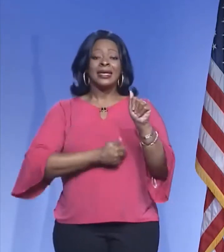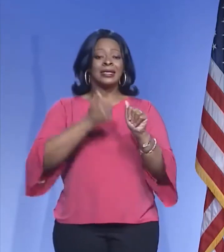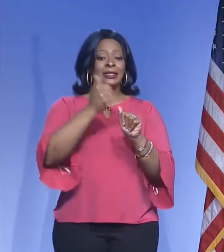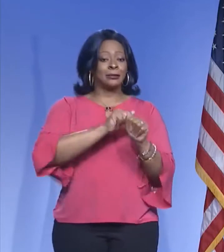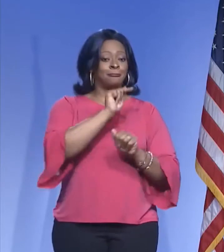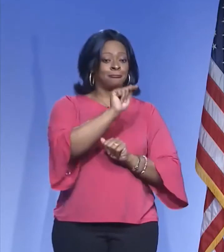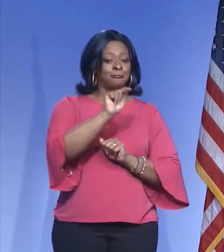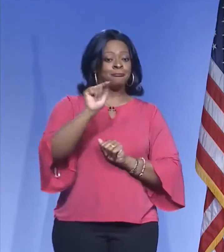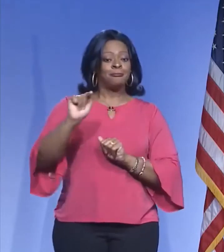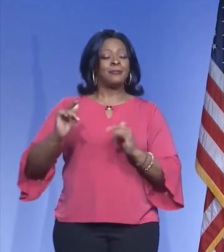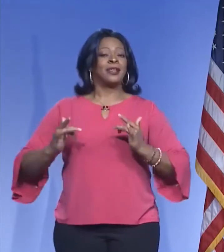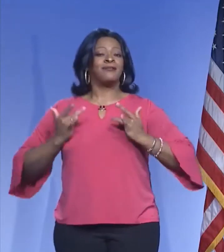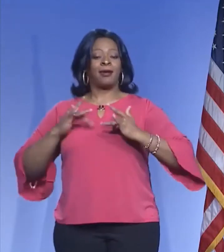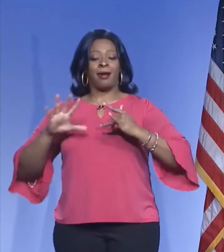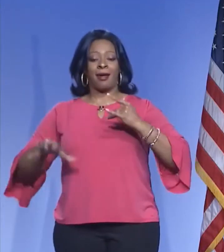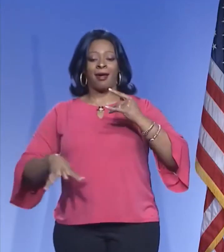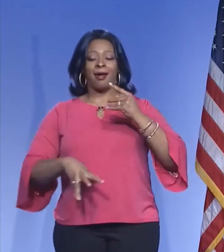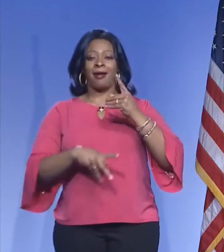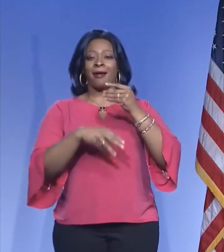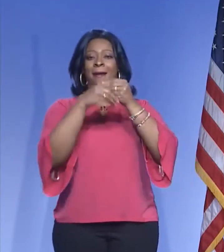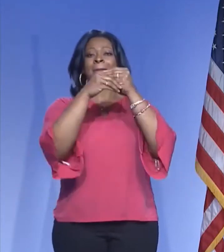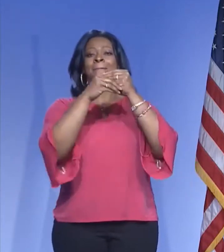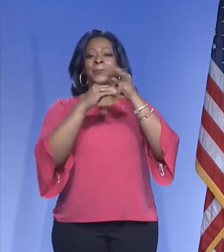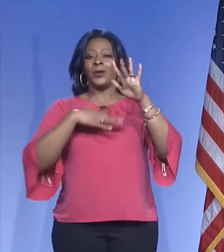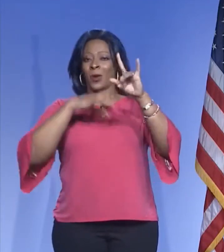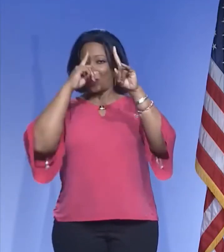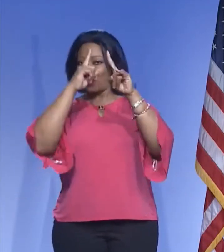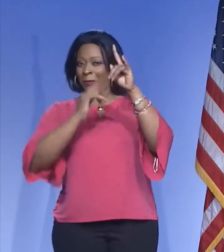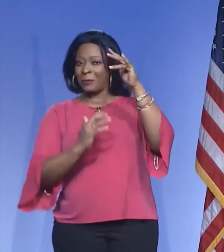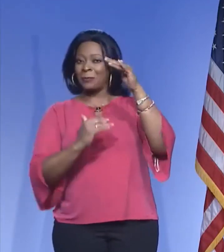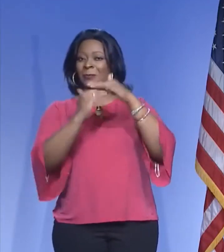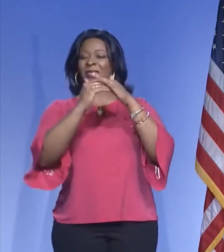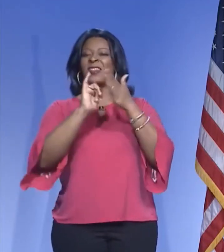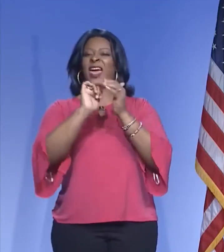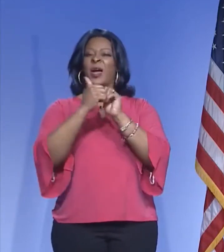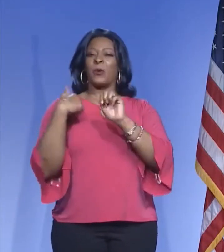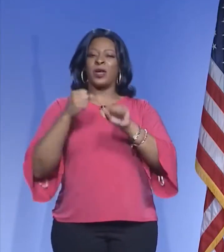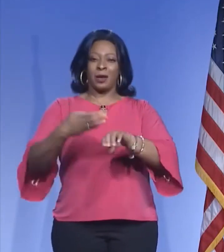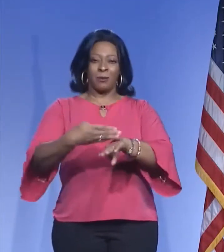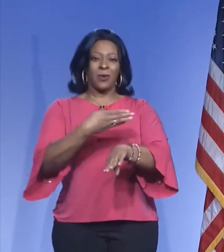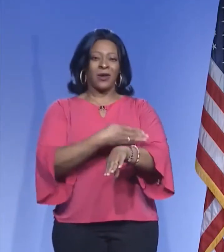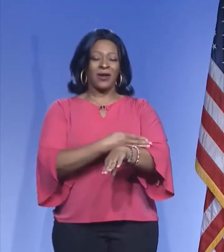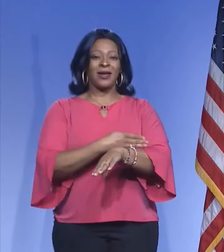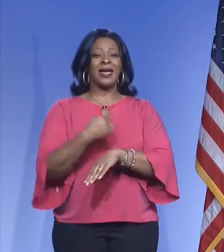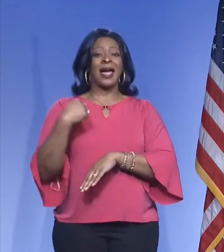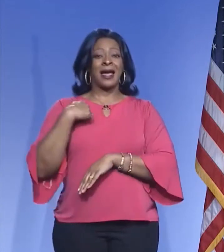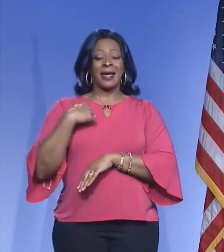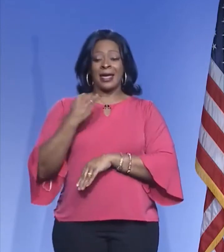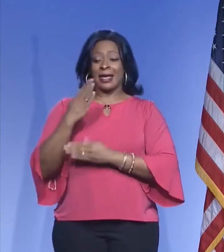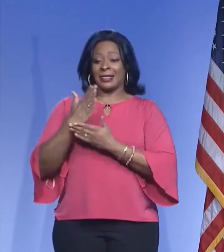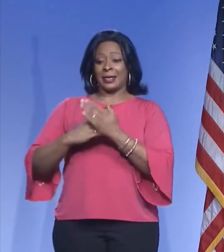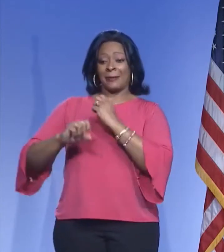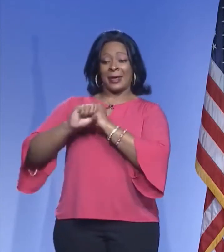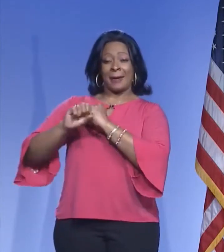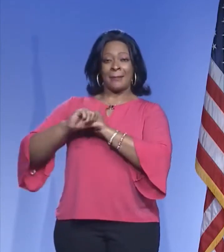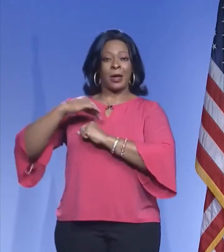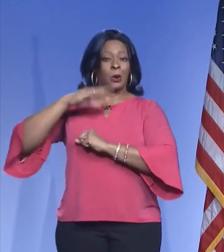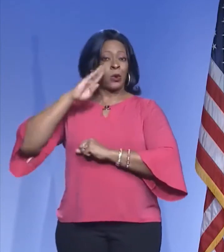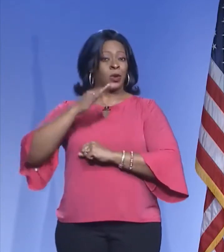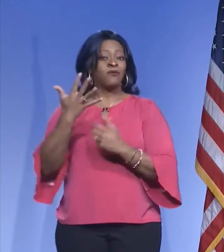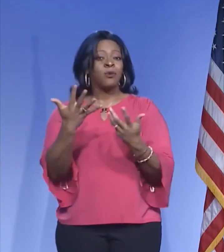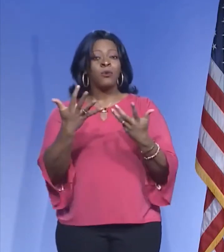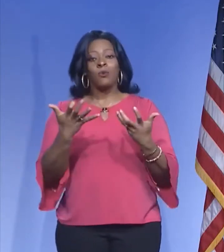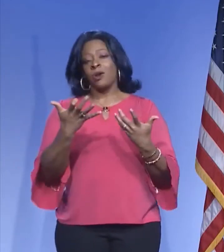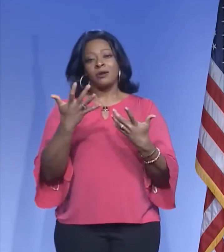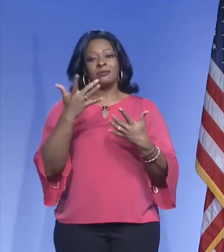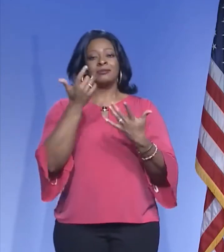these events adds up, and it is the way we will continue to make progress. I've been in a few campaigns, and I know that if you want to